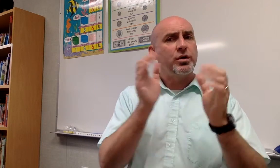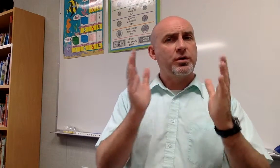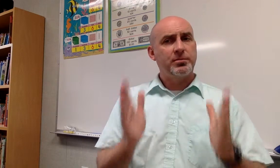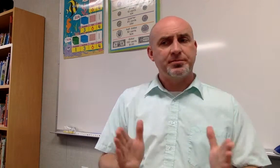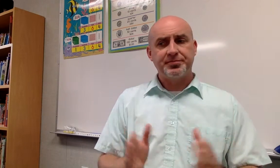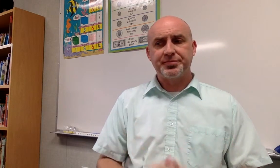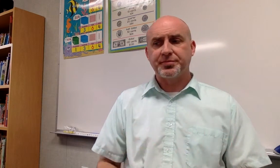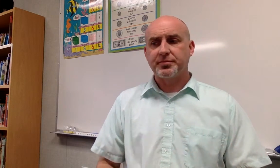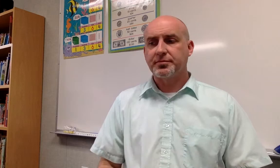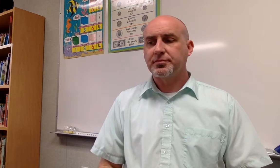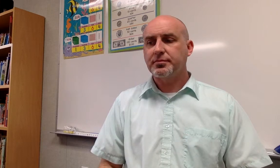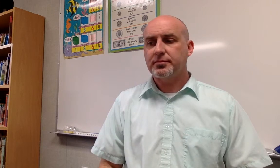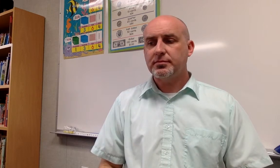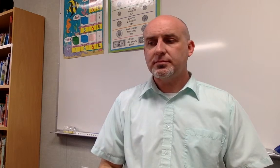worker,